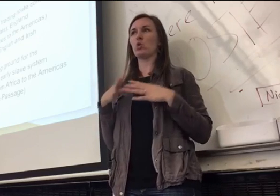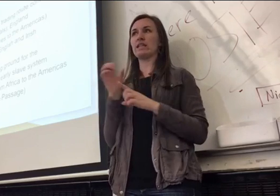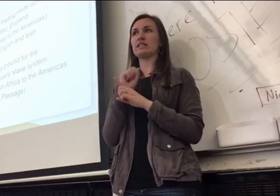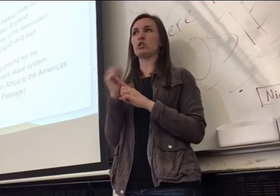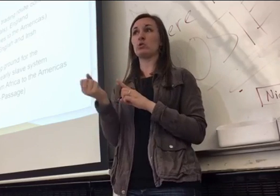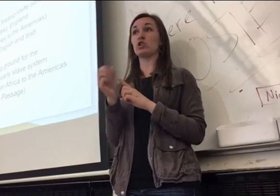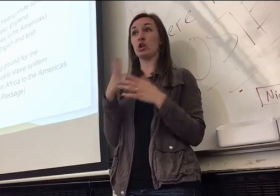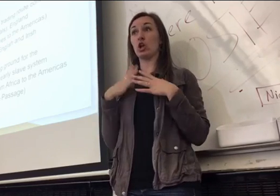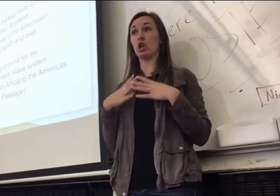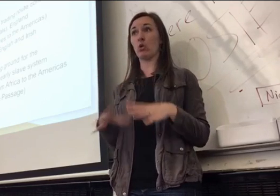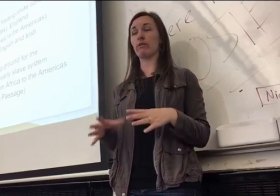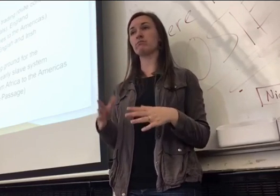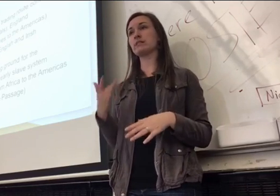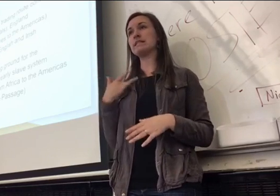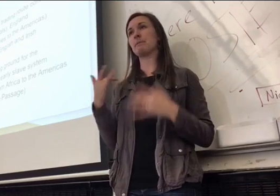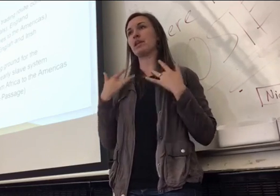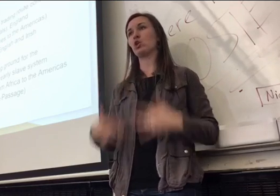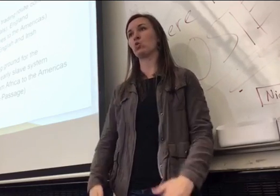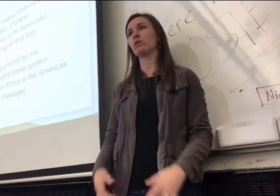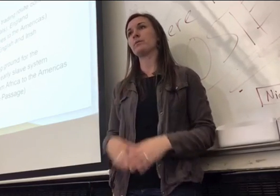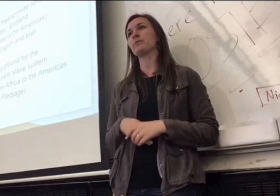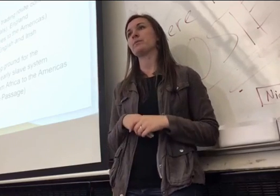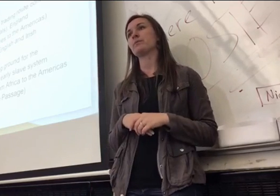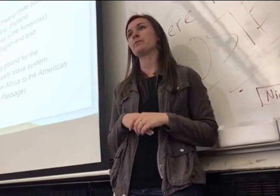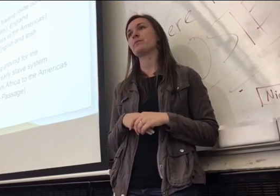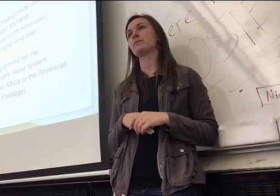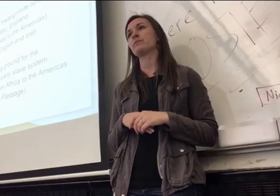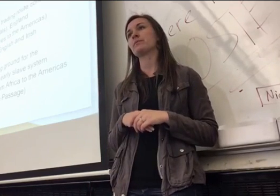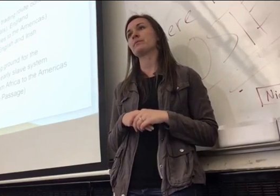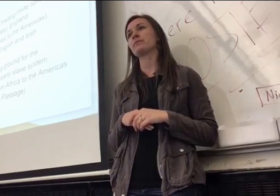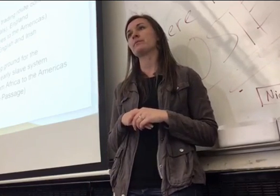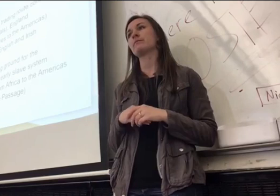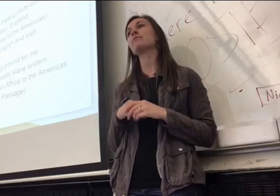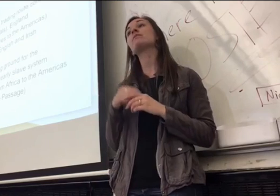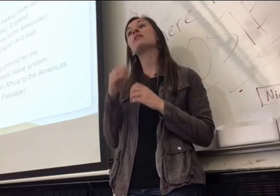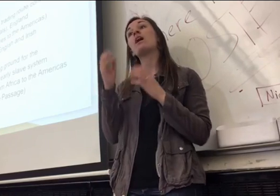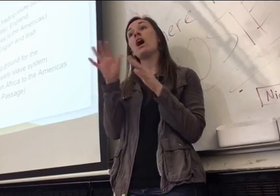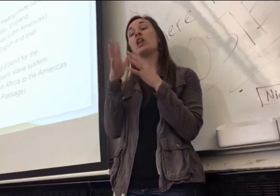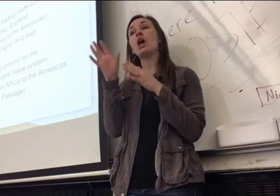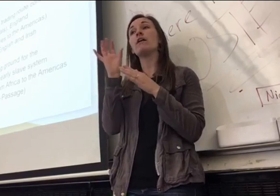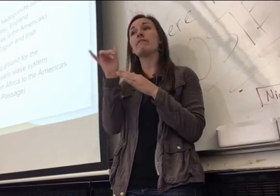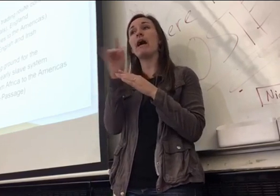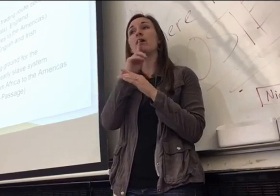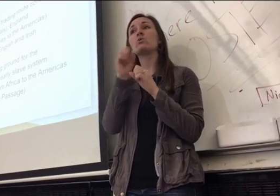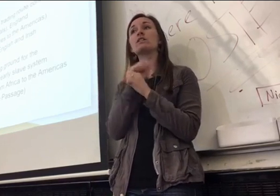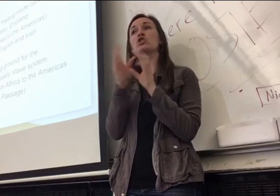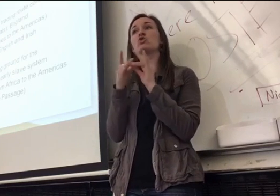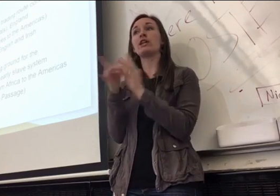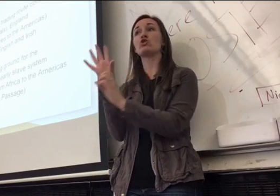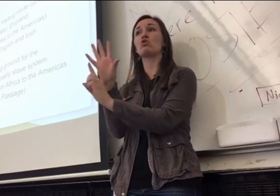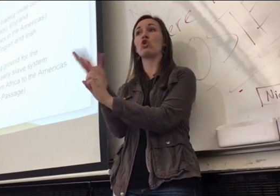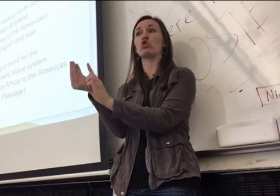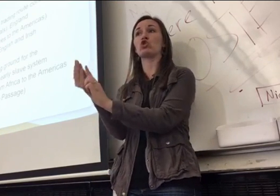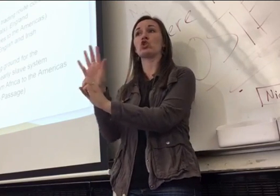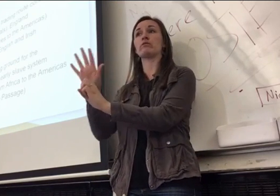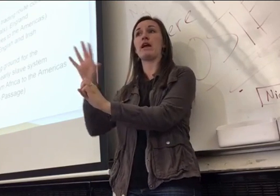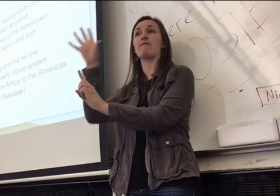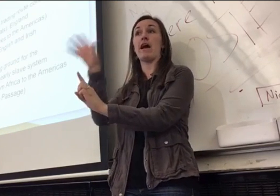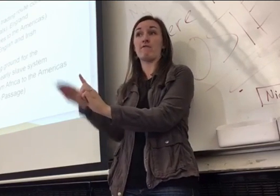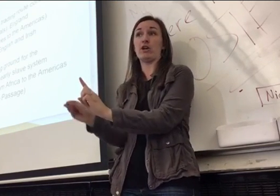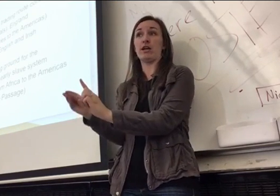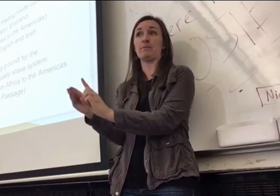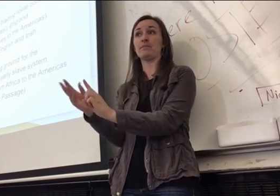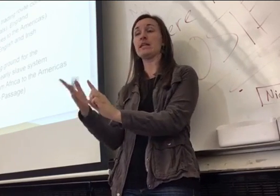like? Clothing, typically nude. Now, a lot of this actually had to do with cultural traditions of Africa.